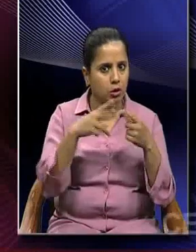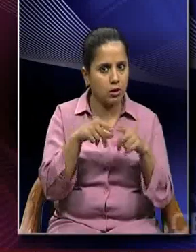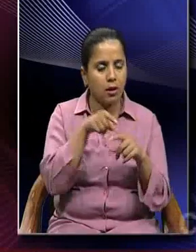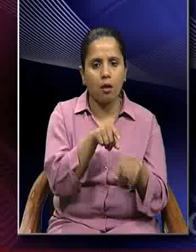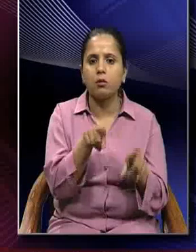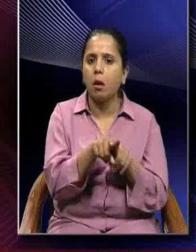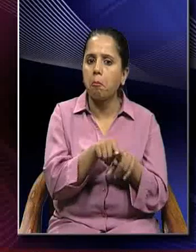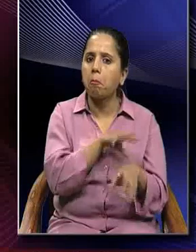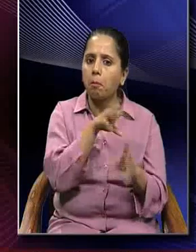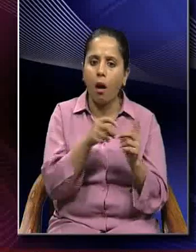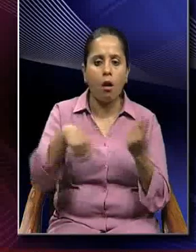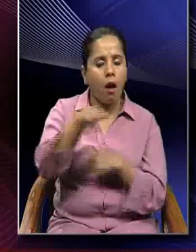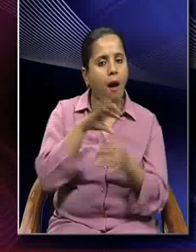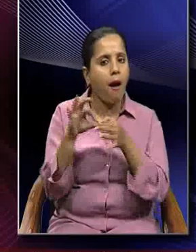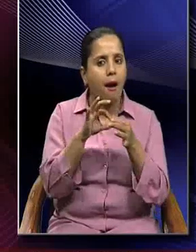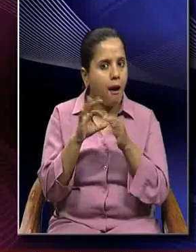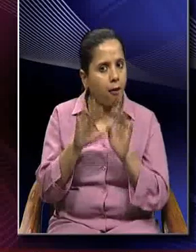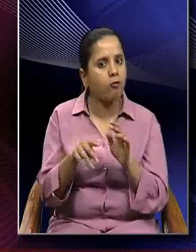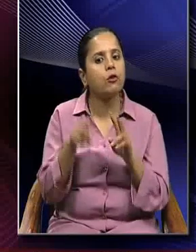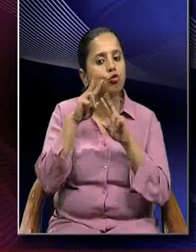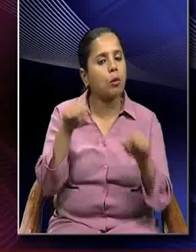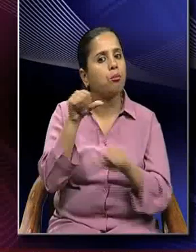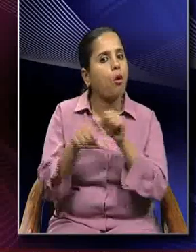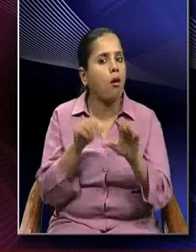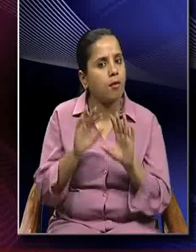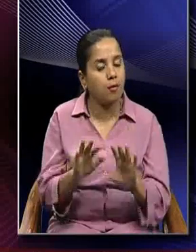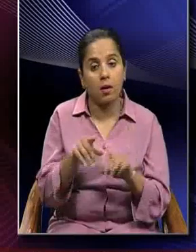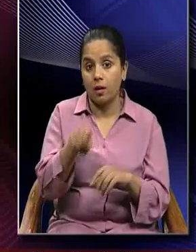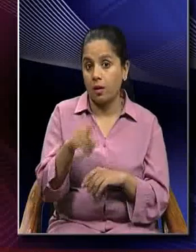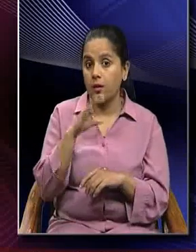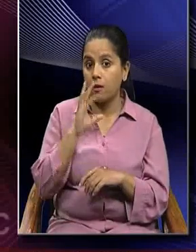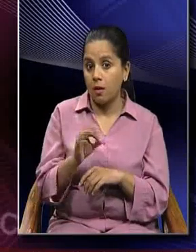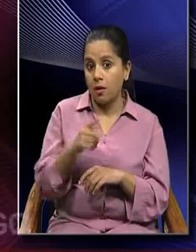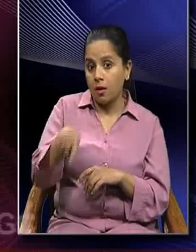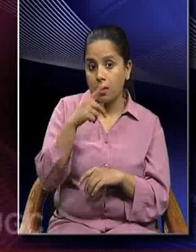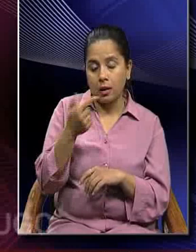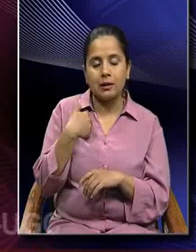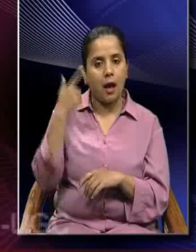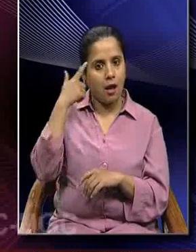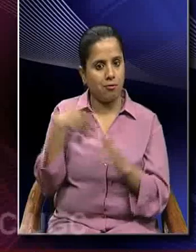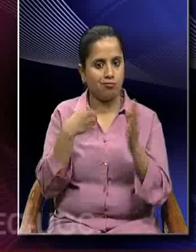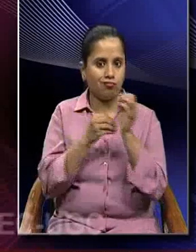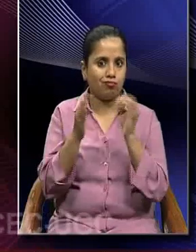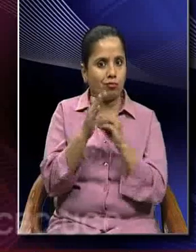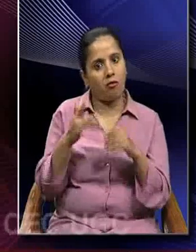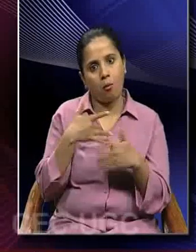inherently intertwined with the research process, which is of course considered a bias in quantitative research,